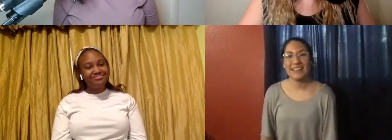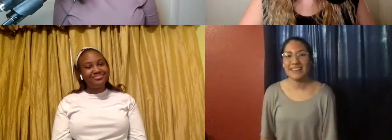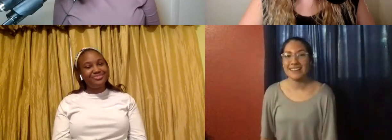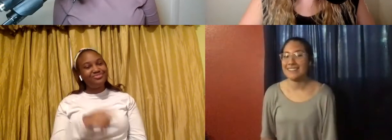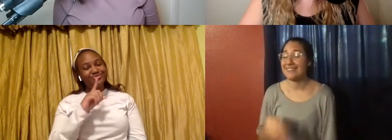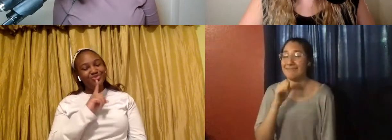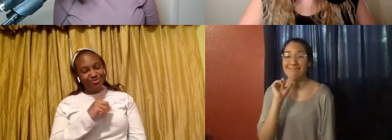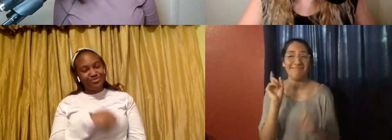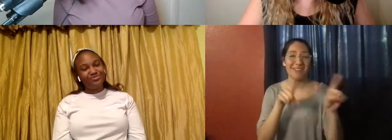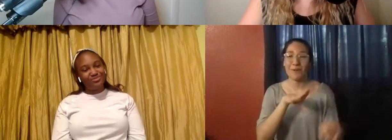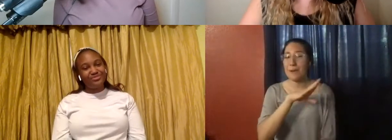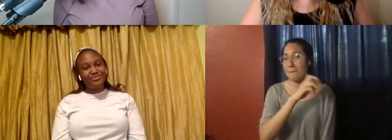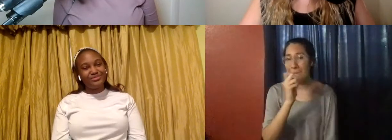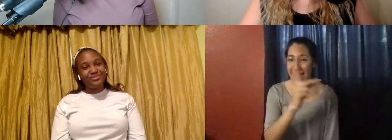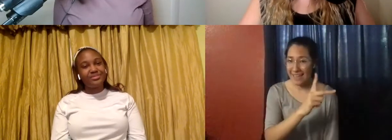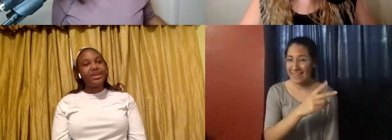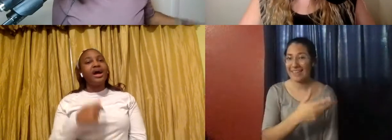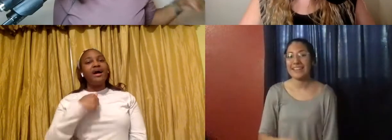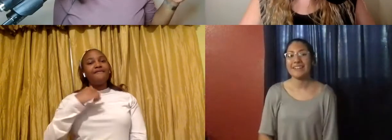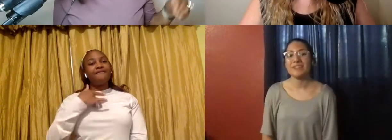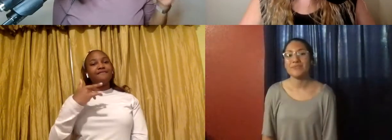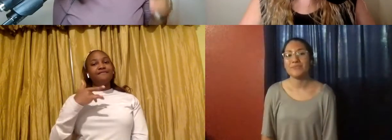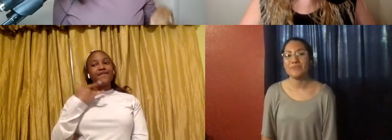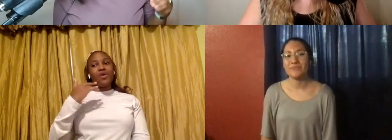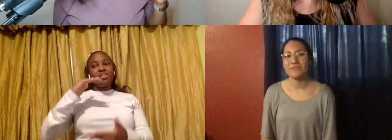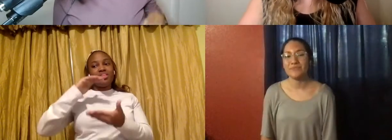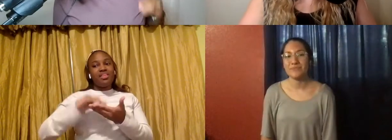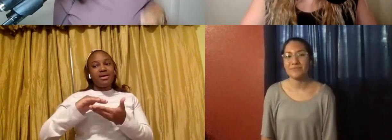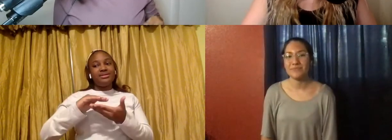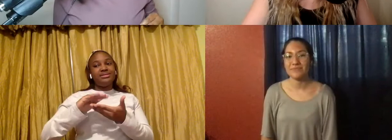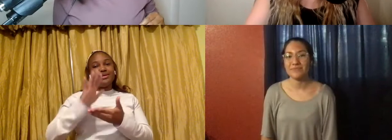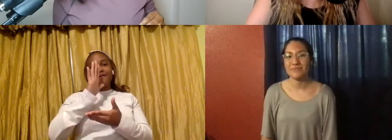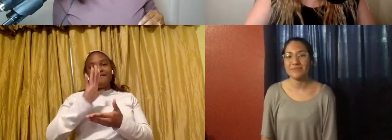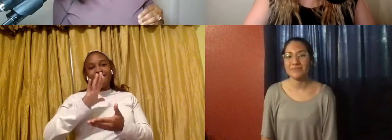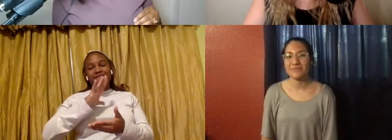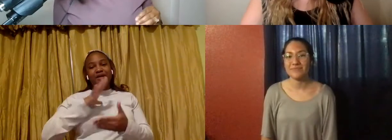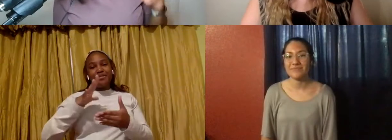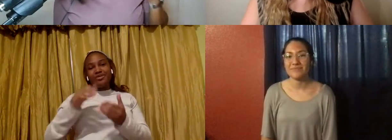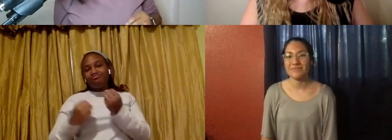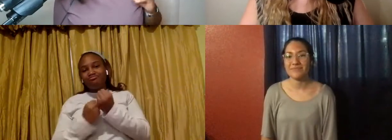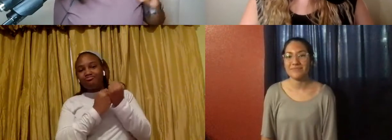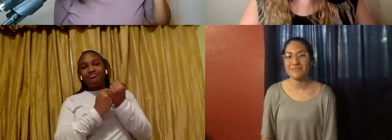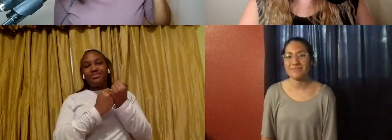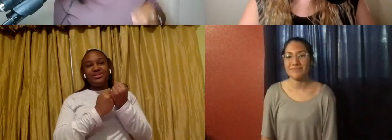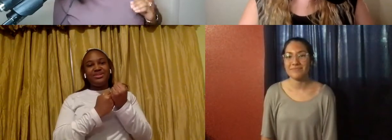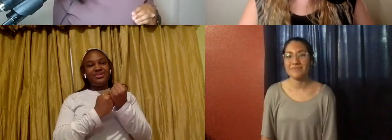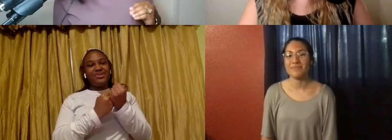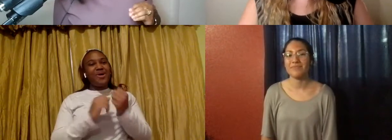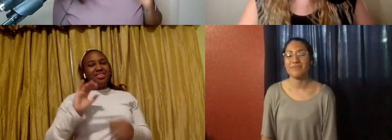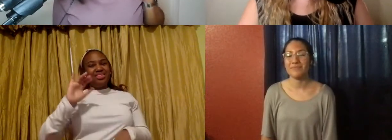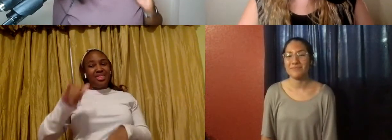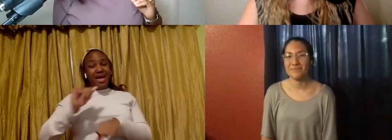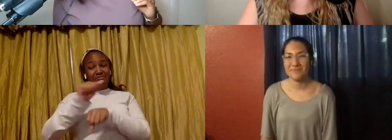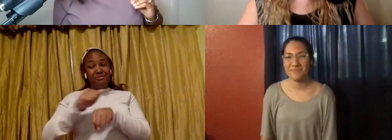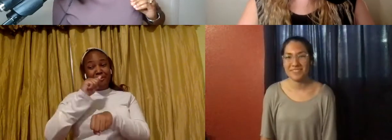back. I felt like less of a feminist after leaving that appointment. I was like, this is the opposite